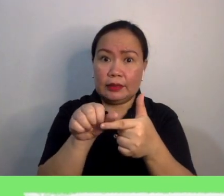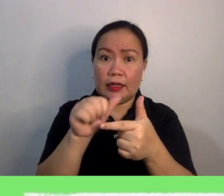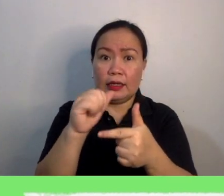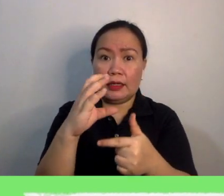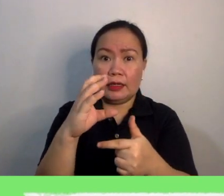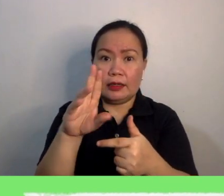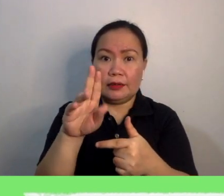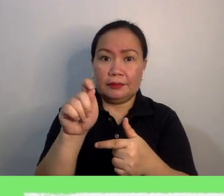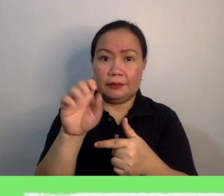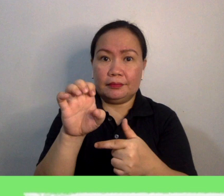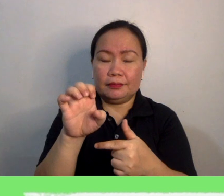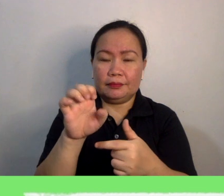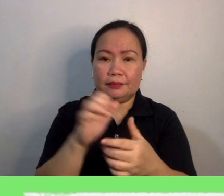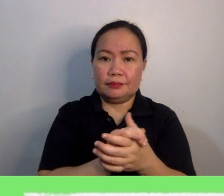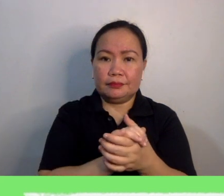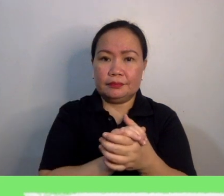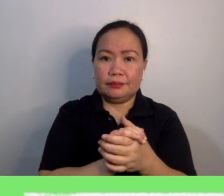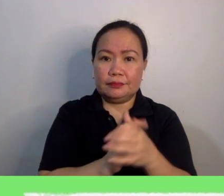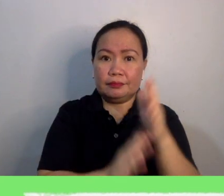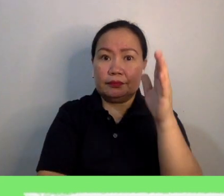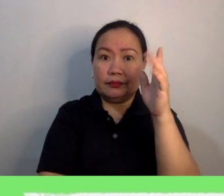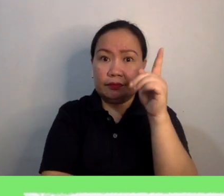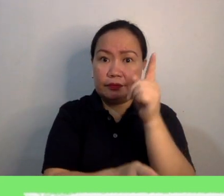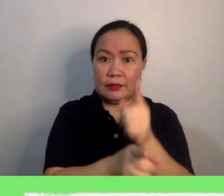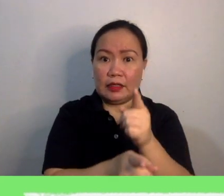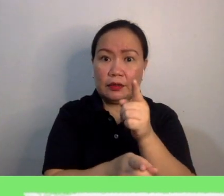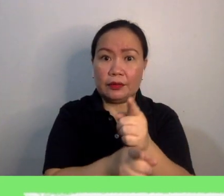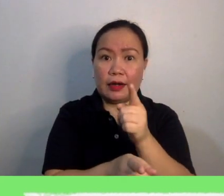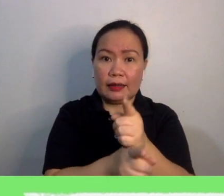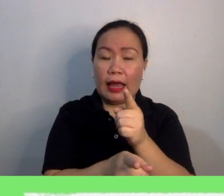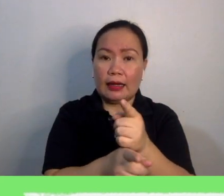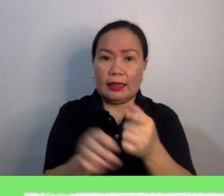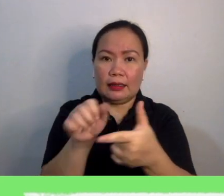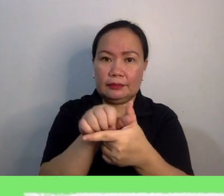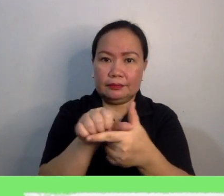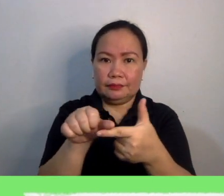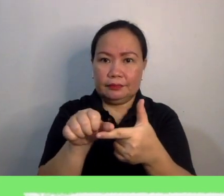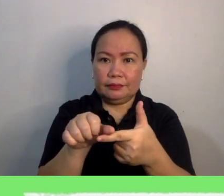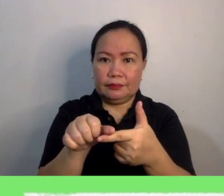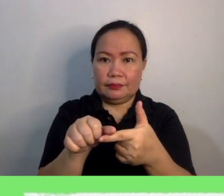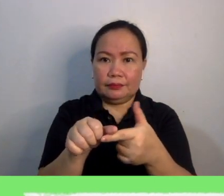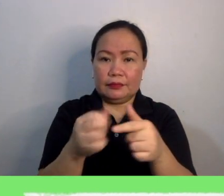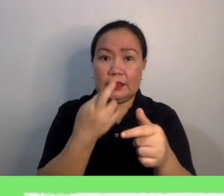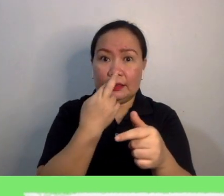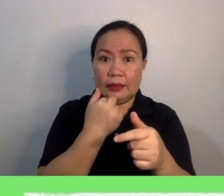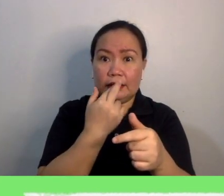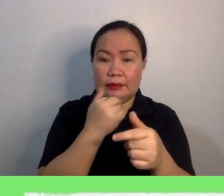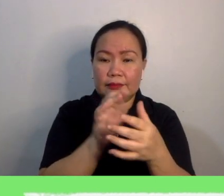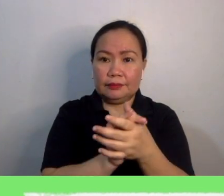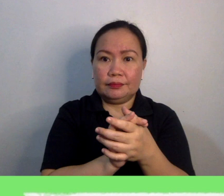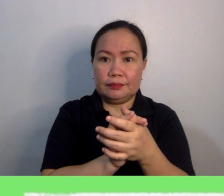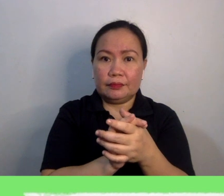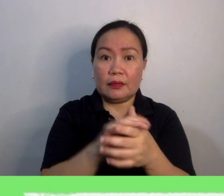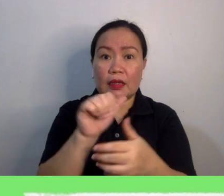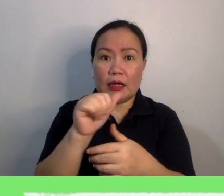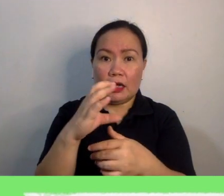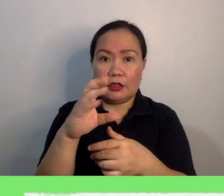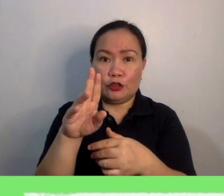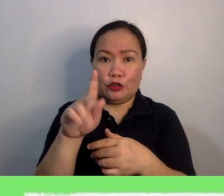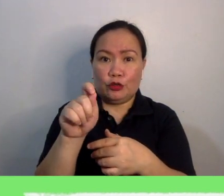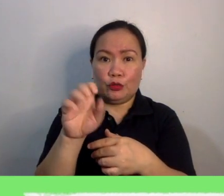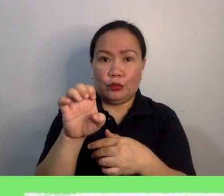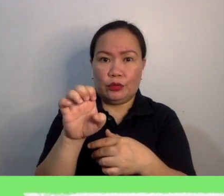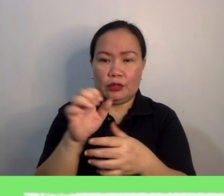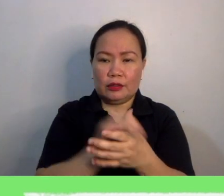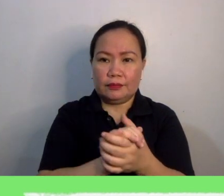an acute angle. And then ito, this is a right angle. The next one is